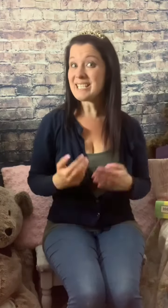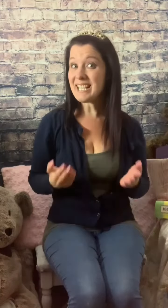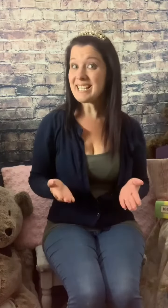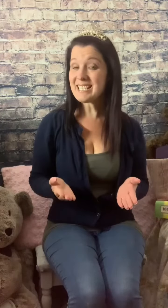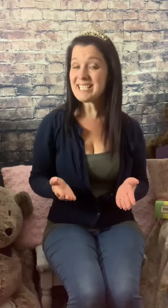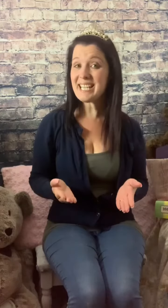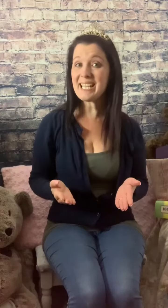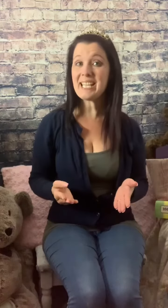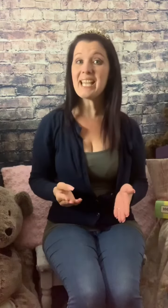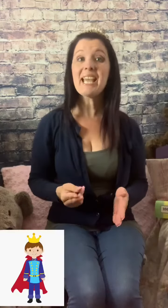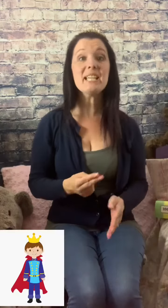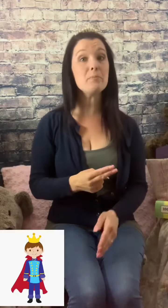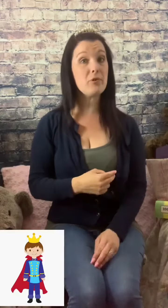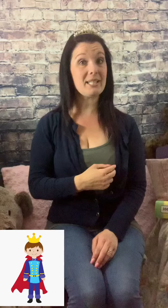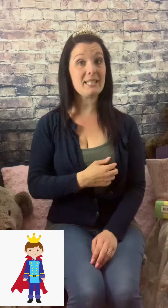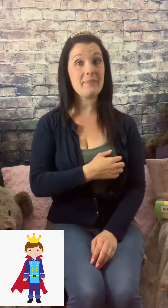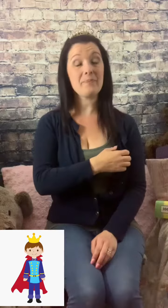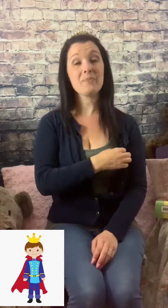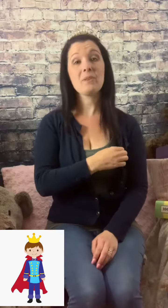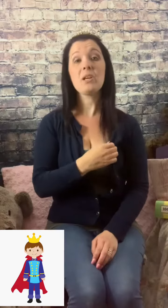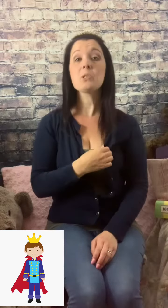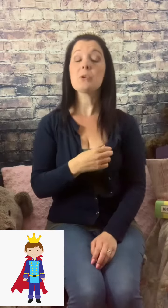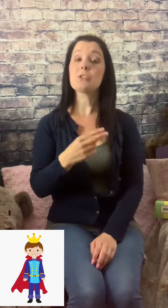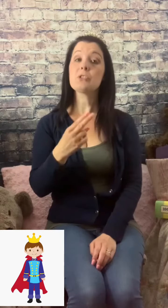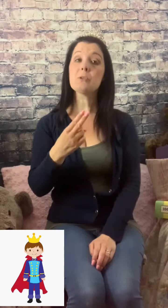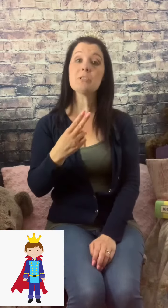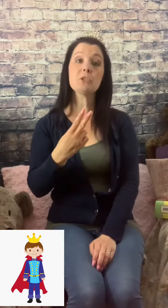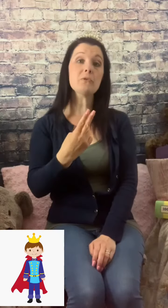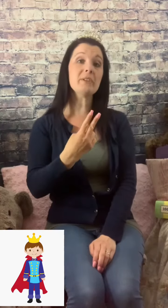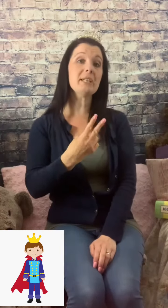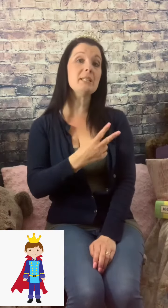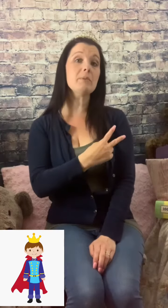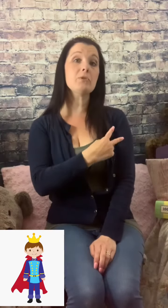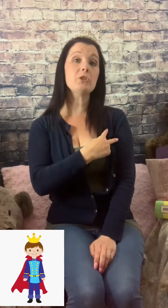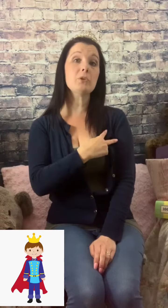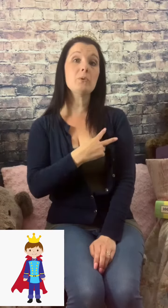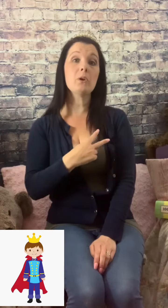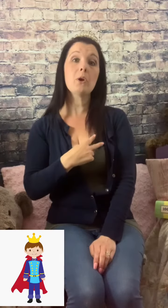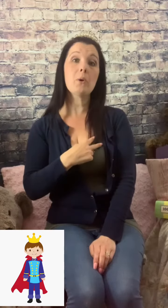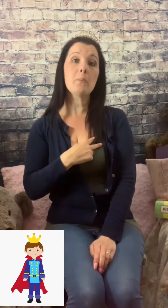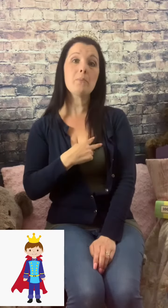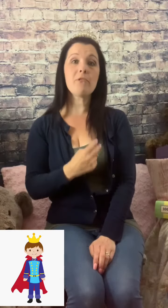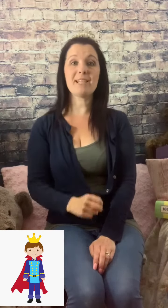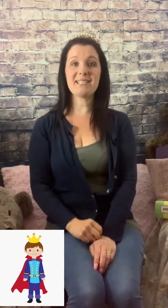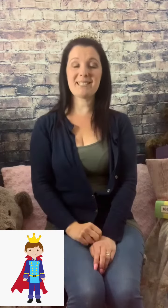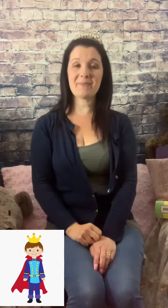sign today is prince. So you're going to do it with your two fingers. We're going to do prince.